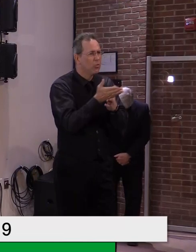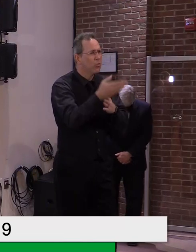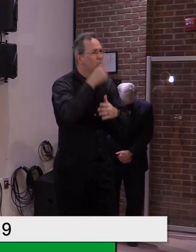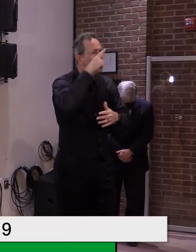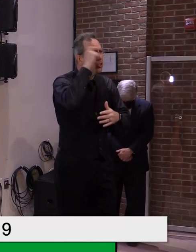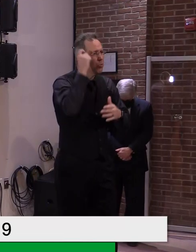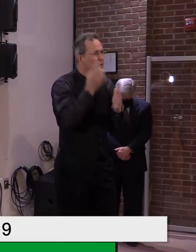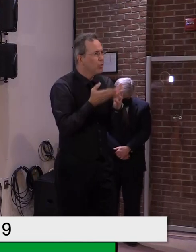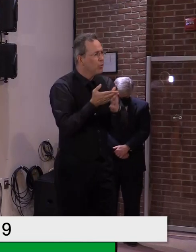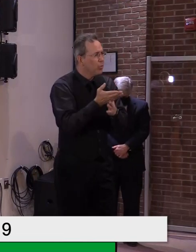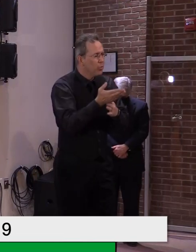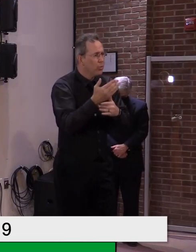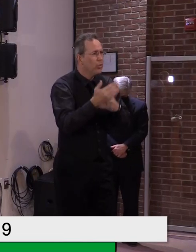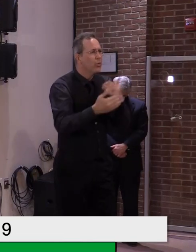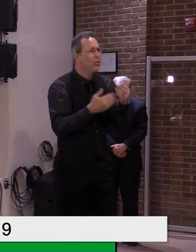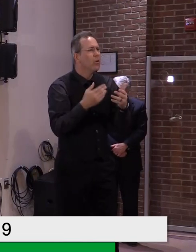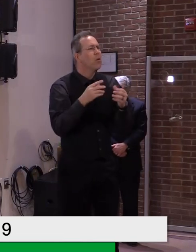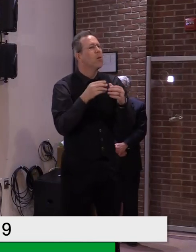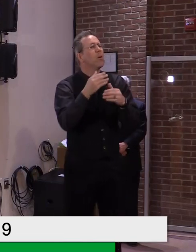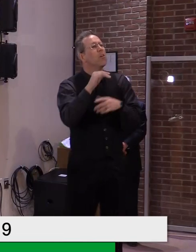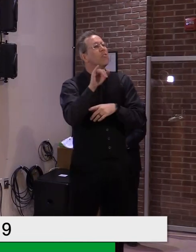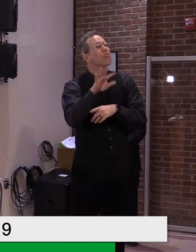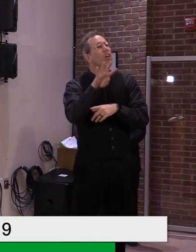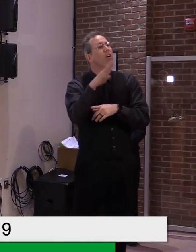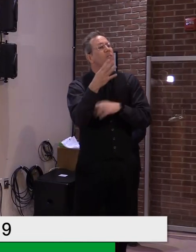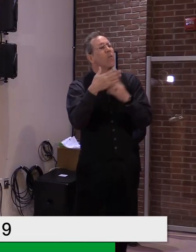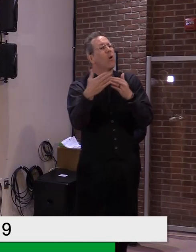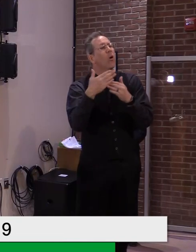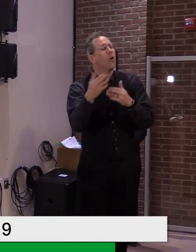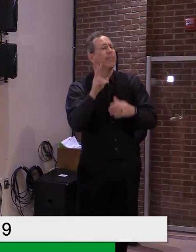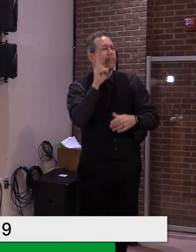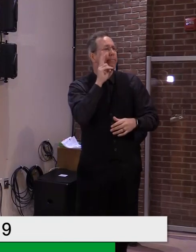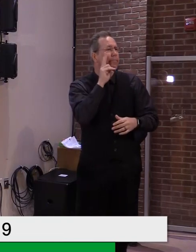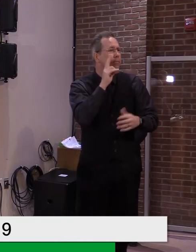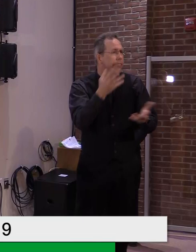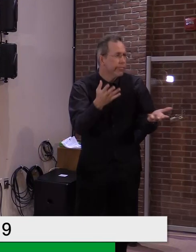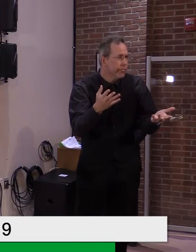about that aspect. But yes, in terms of kids being able to